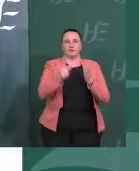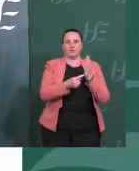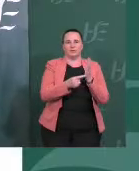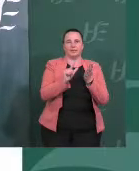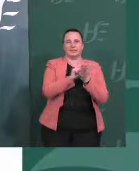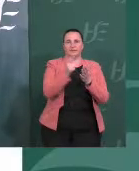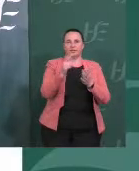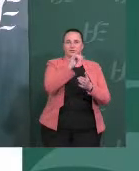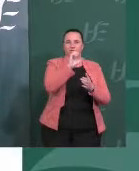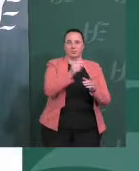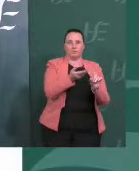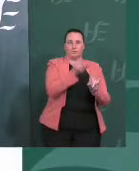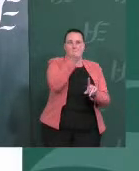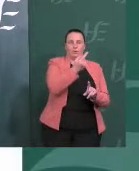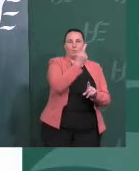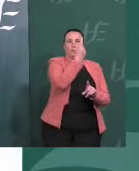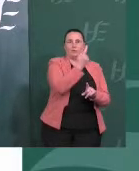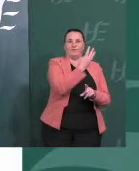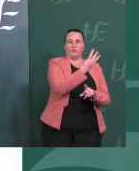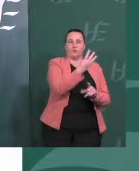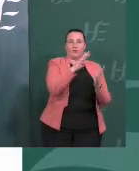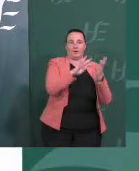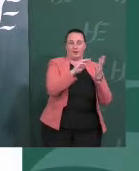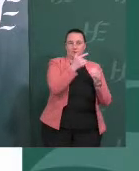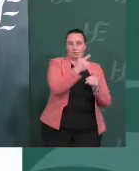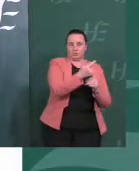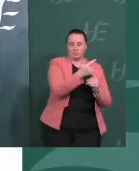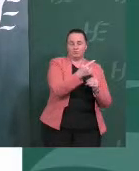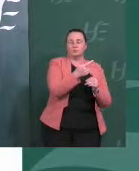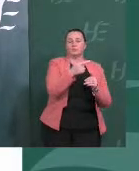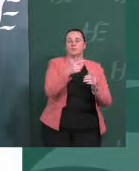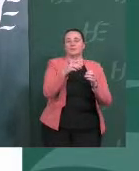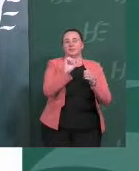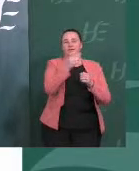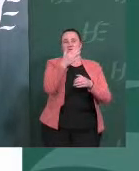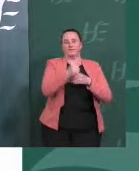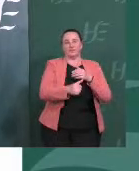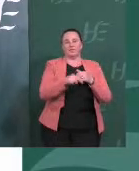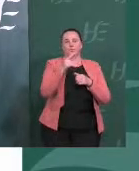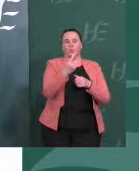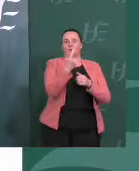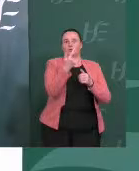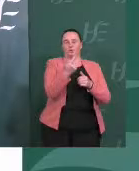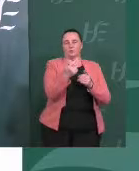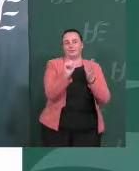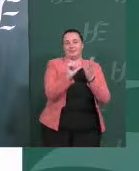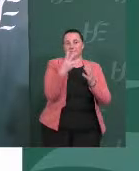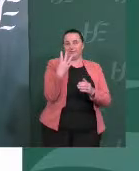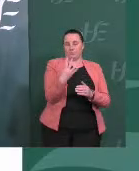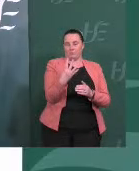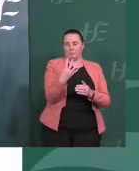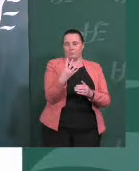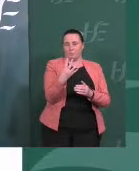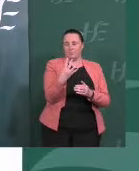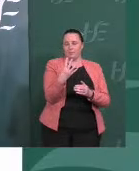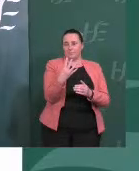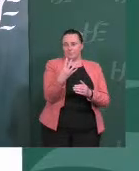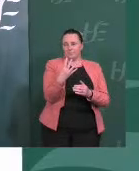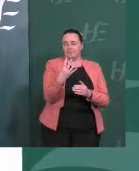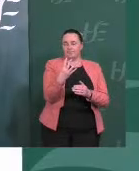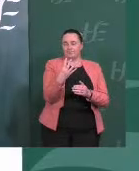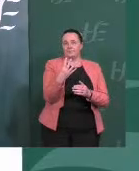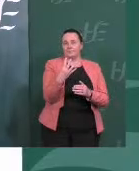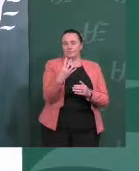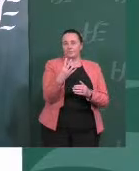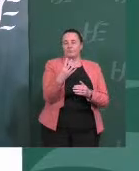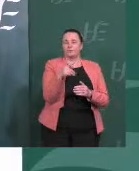17th of January at 1492. The 5-day moving average, 1264. And